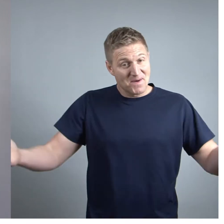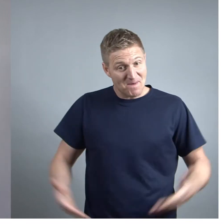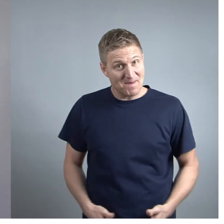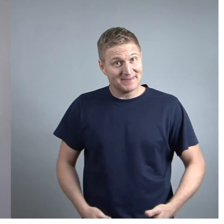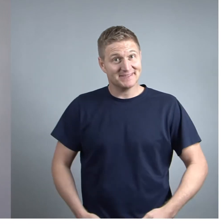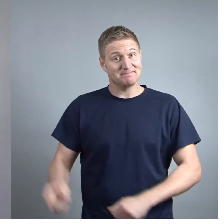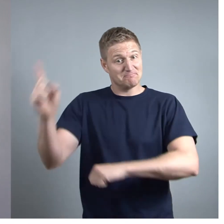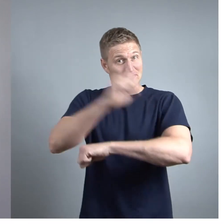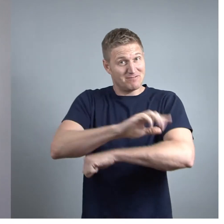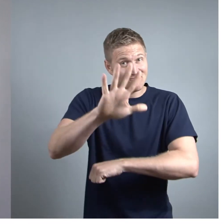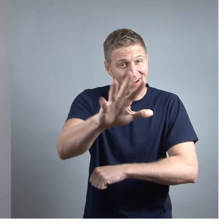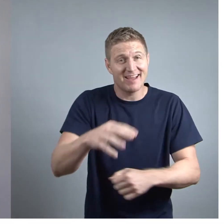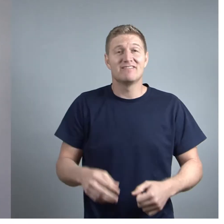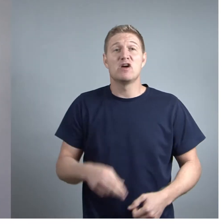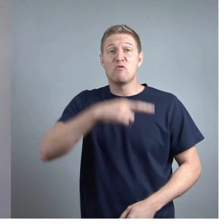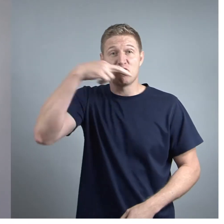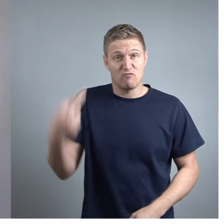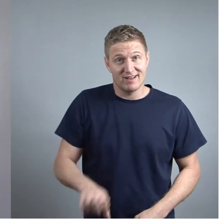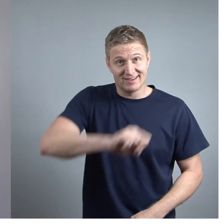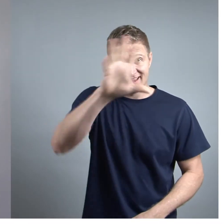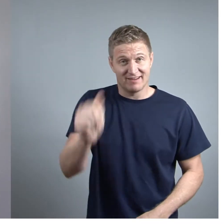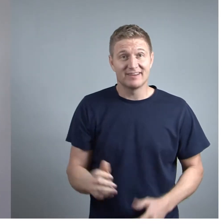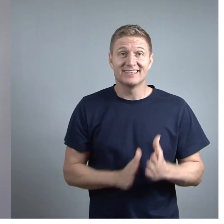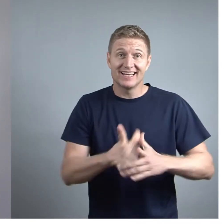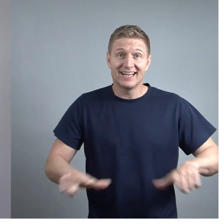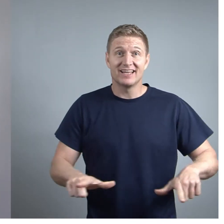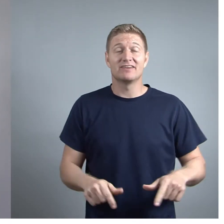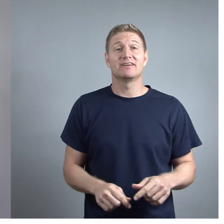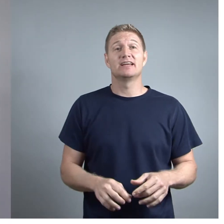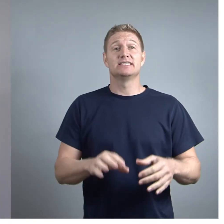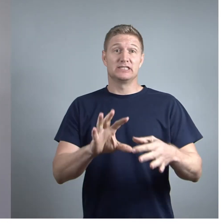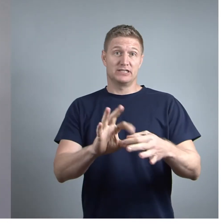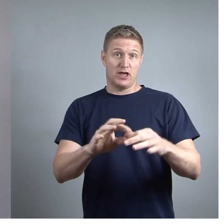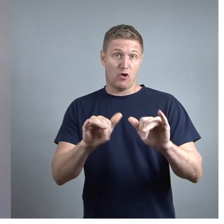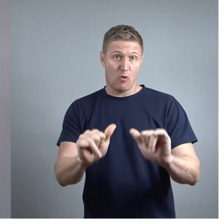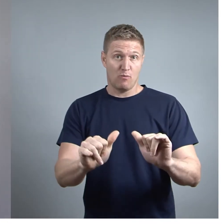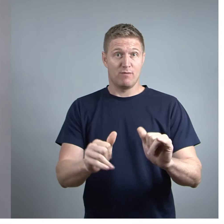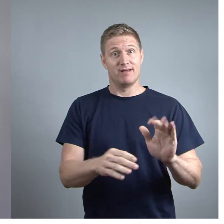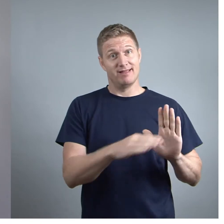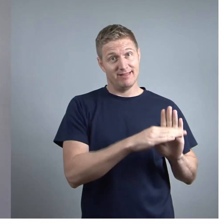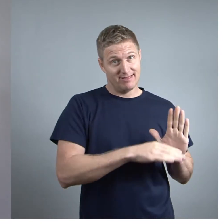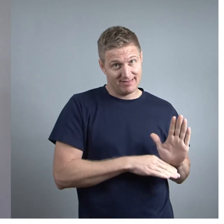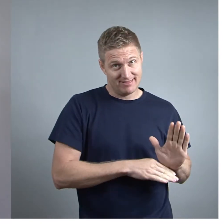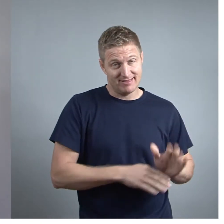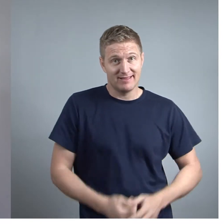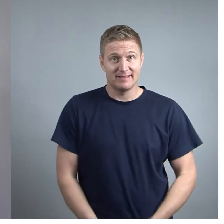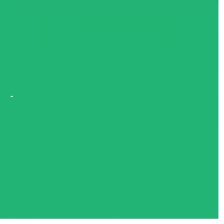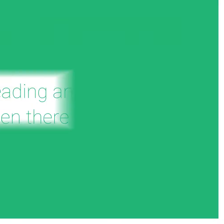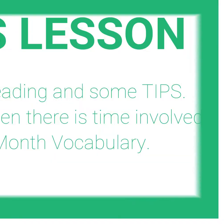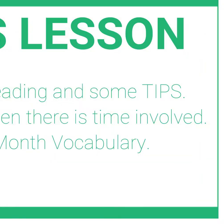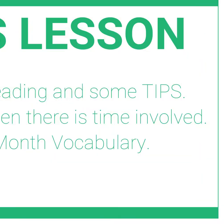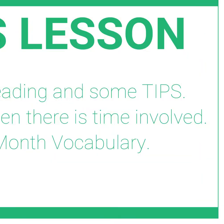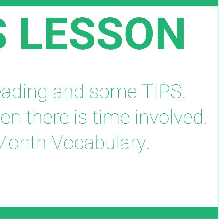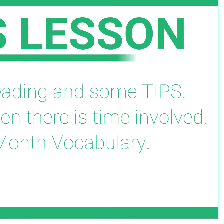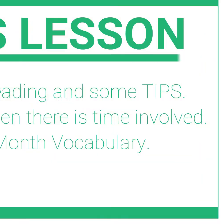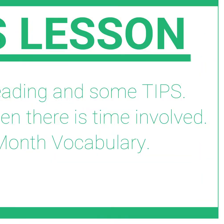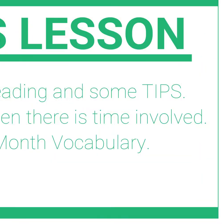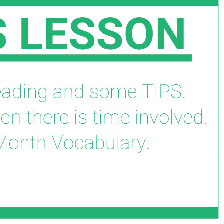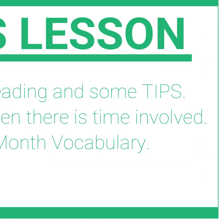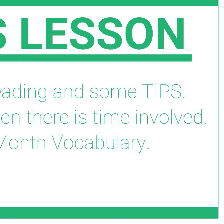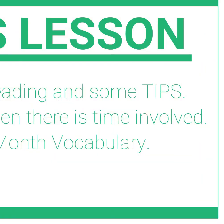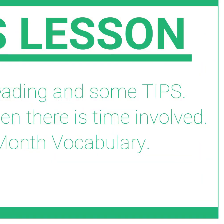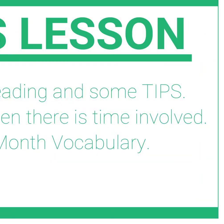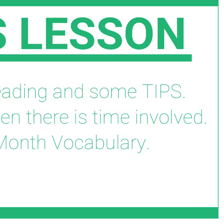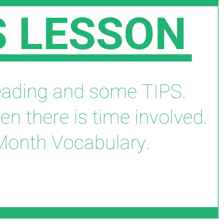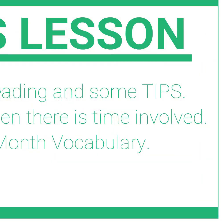Hi and welcome to day 5 of Real South African Sign Language Stay Home Lessons. In today's lesson, we